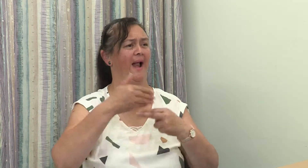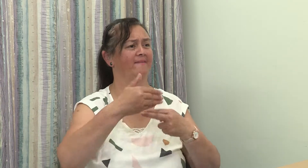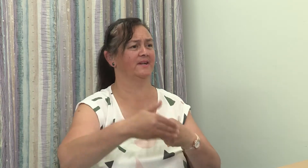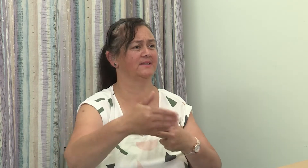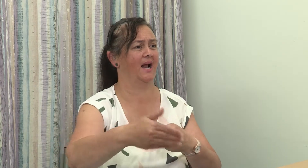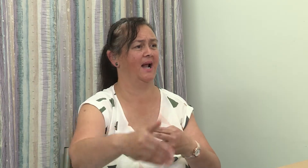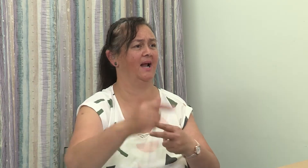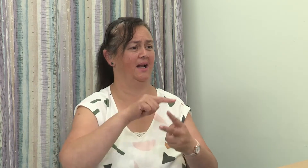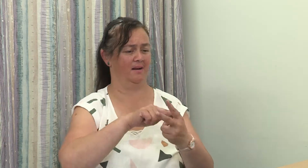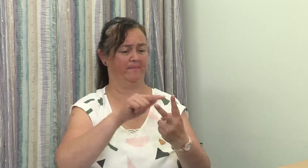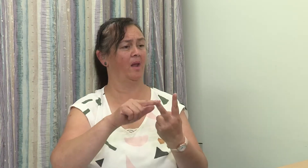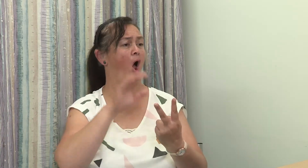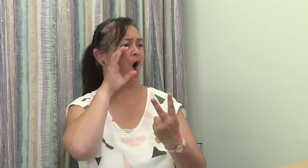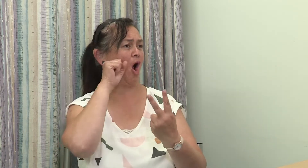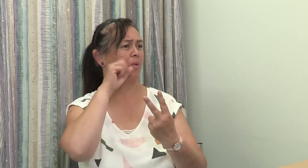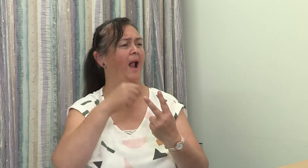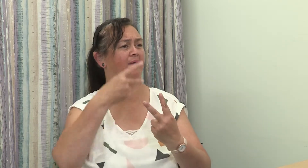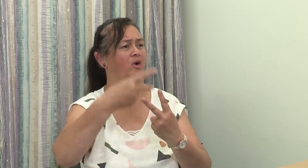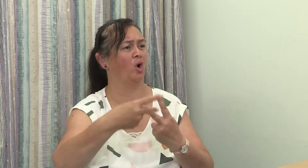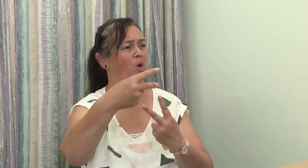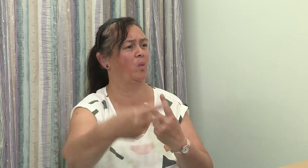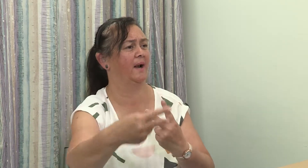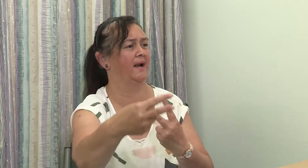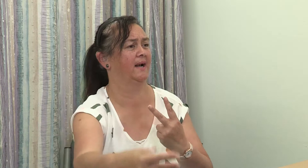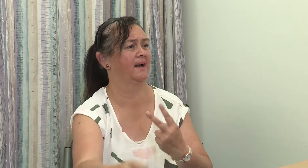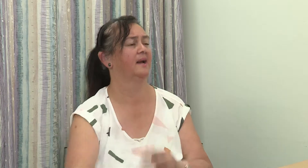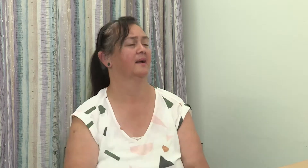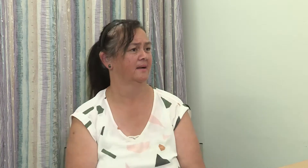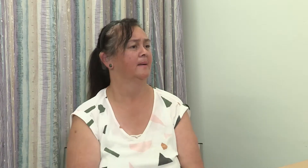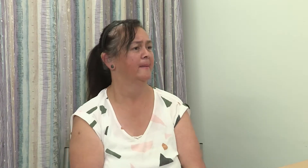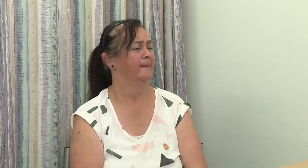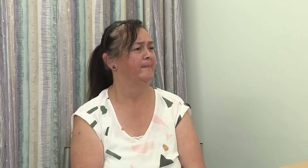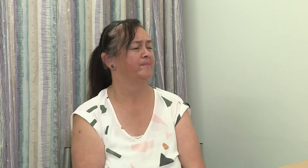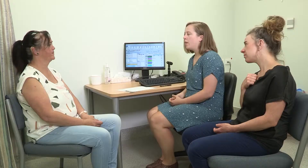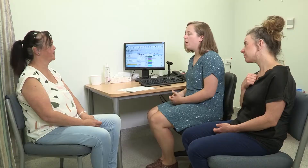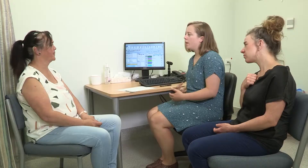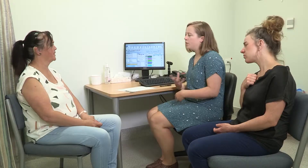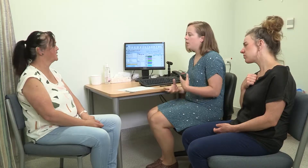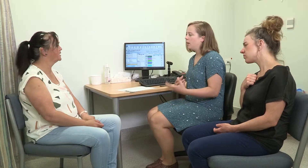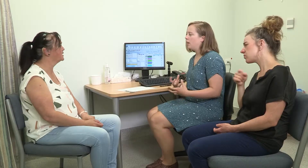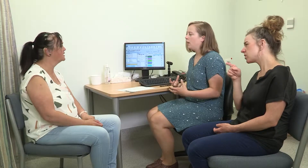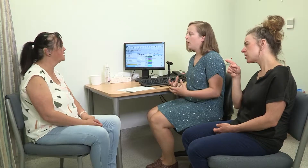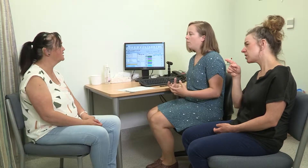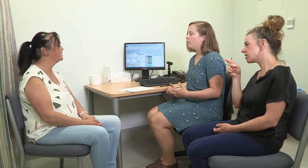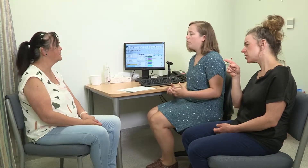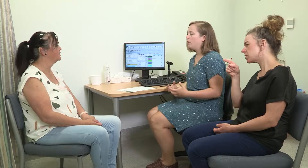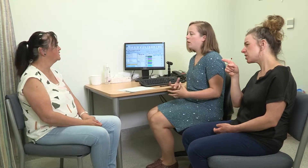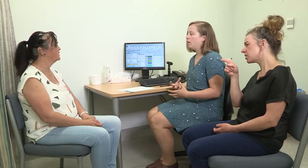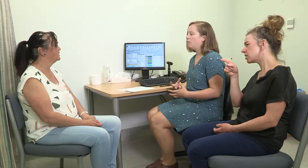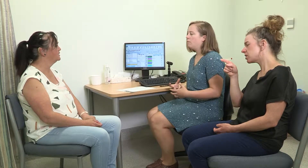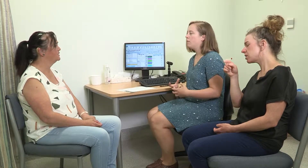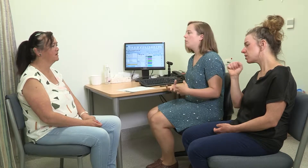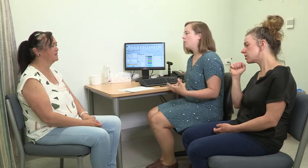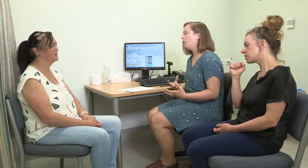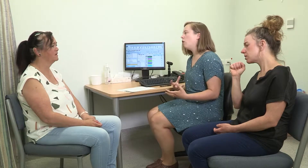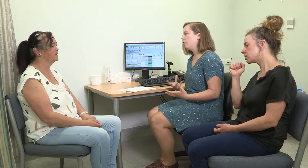So the blue one is every day, and then the orange one every 2 weeks. Oh, okay. How much are you getting